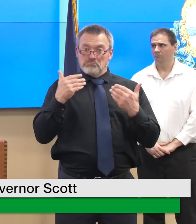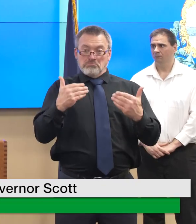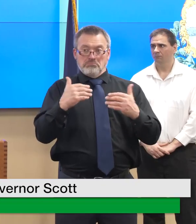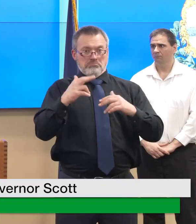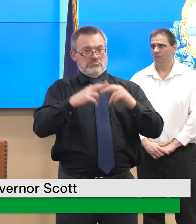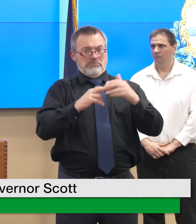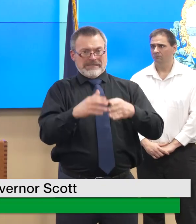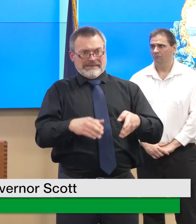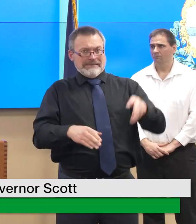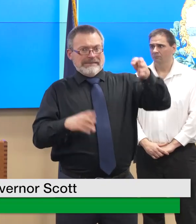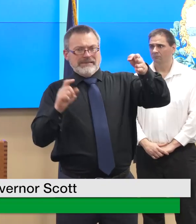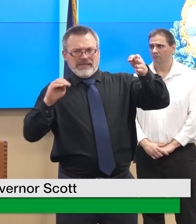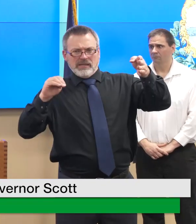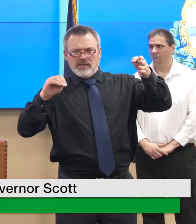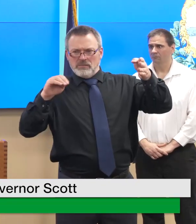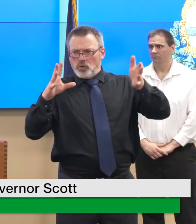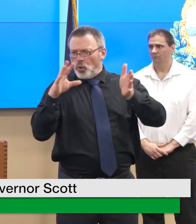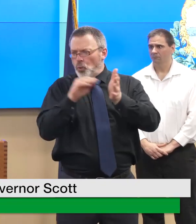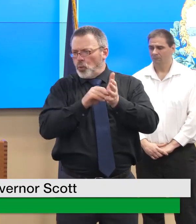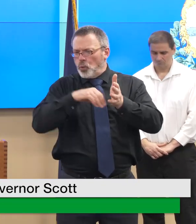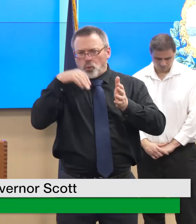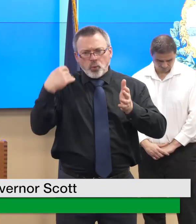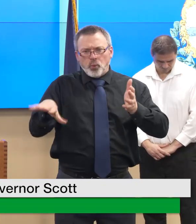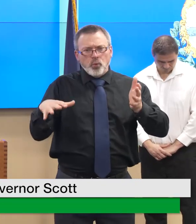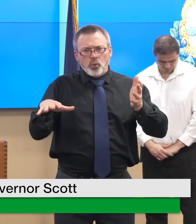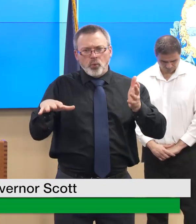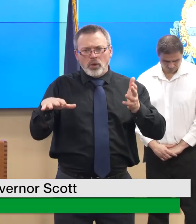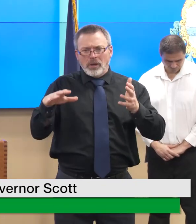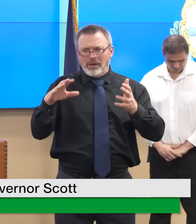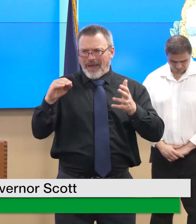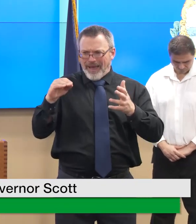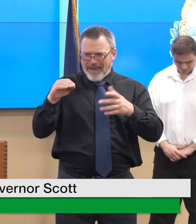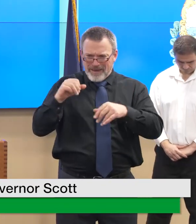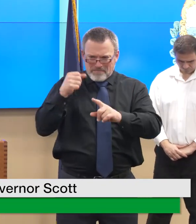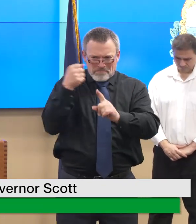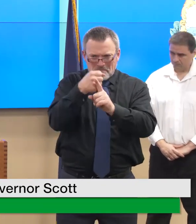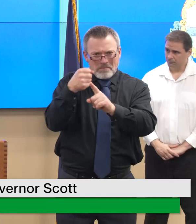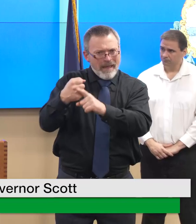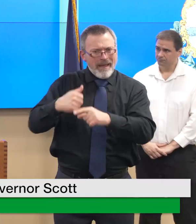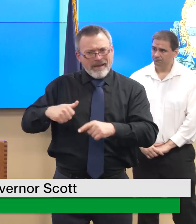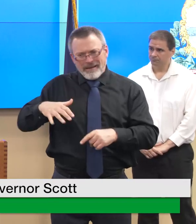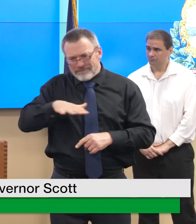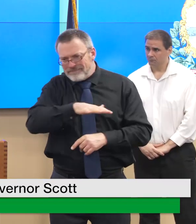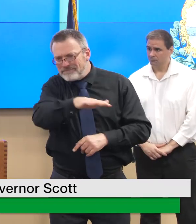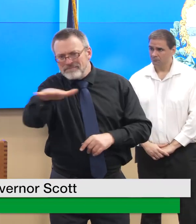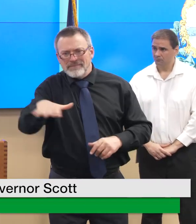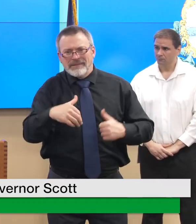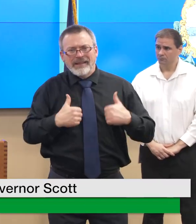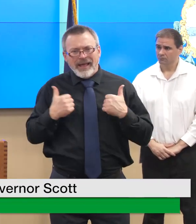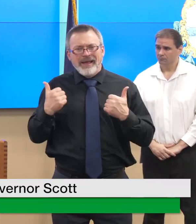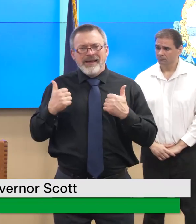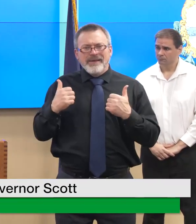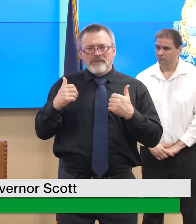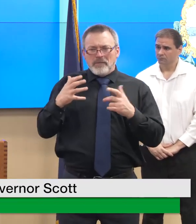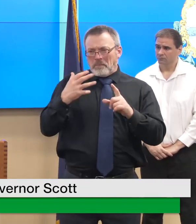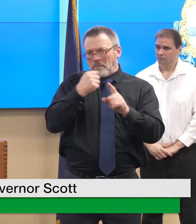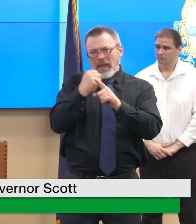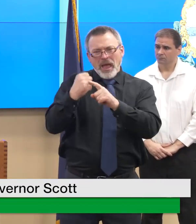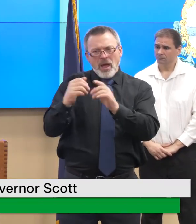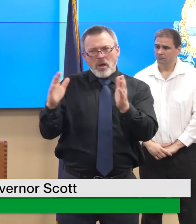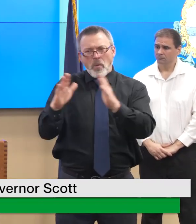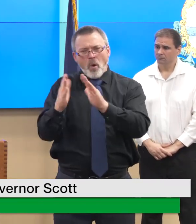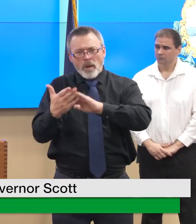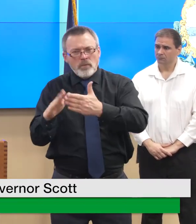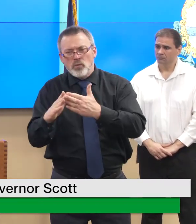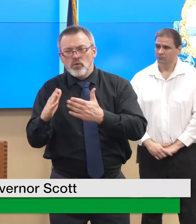very disruptive proposition. As you may be aware, there were small communities or individual farms that